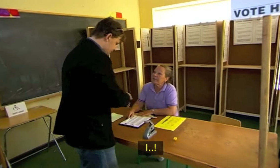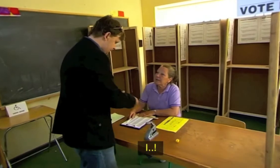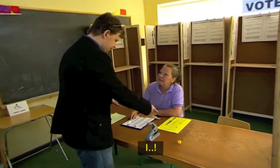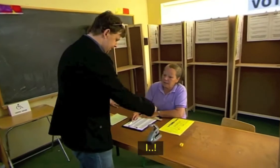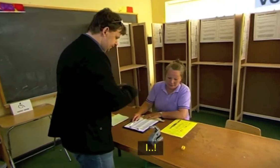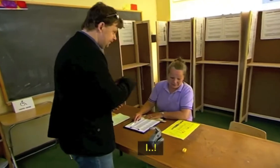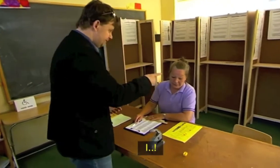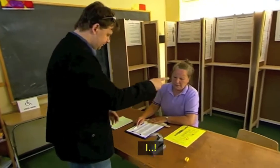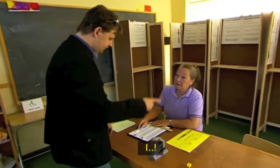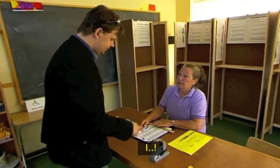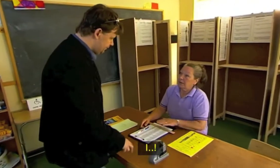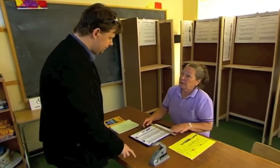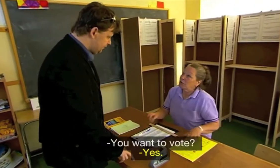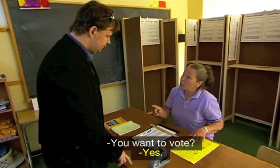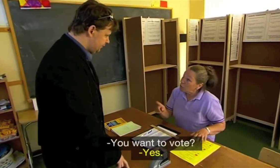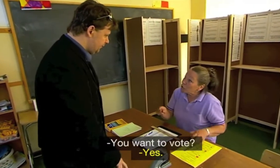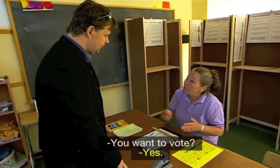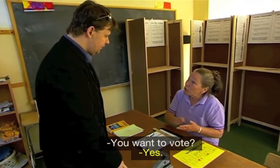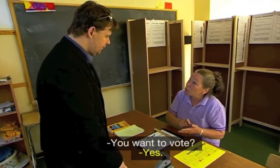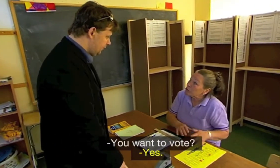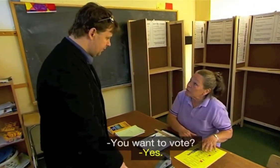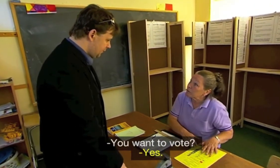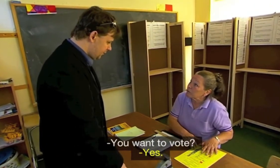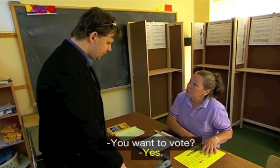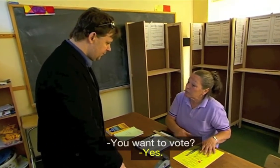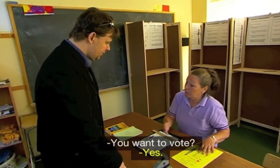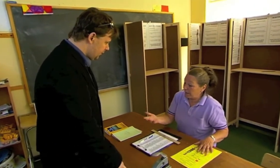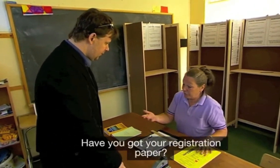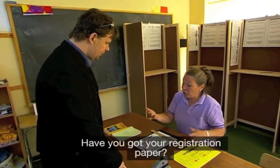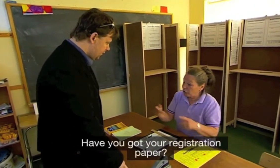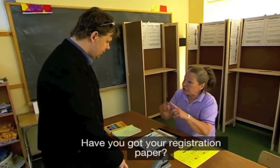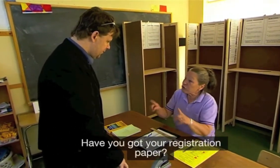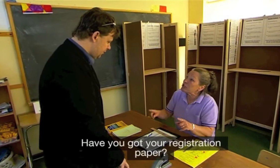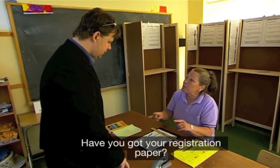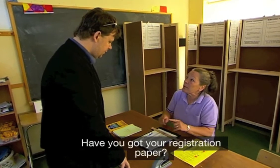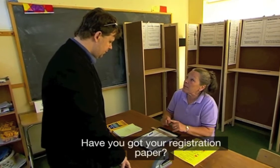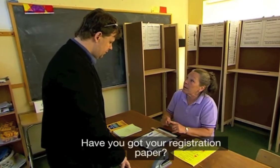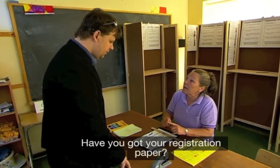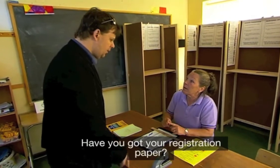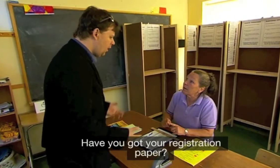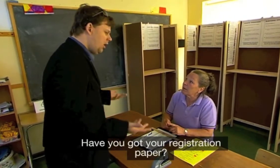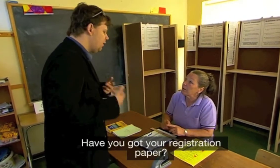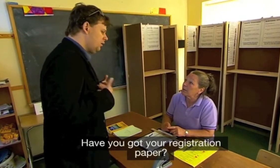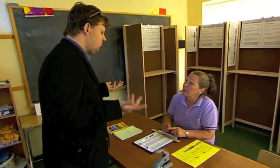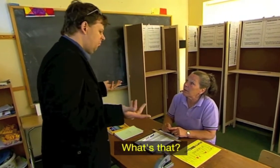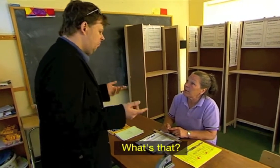I, You want to vote? yeah. Well, have you got your registration paper? What's